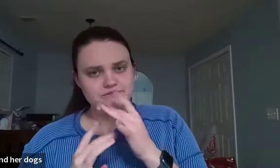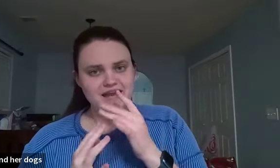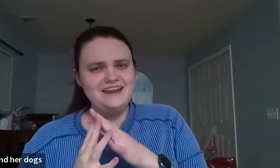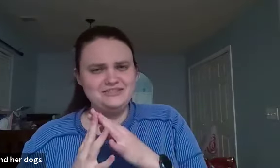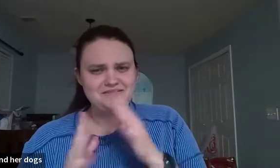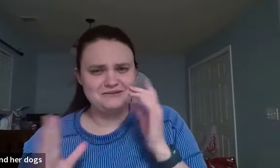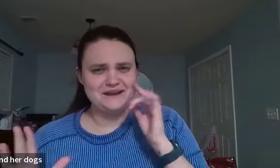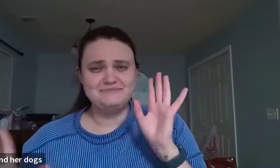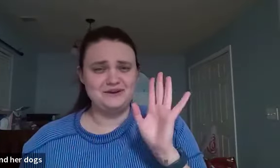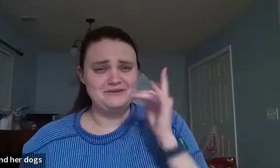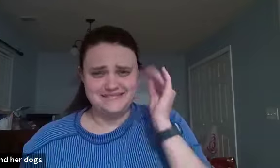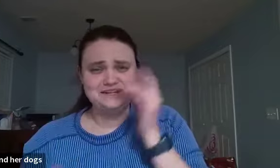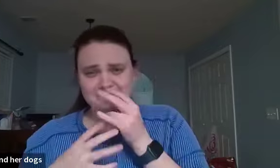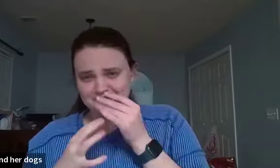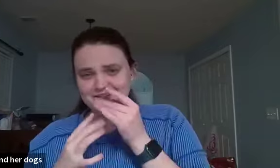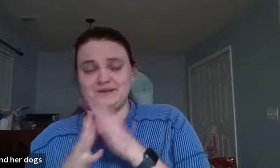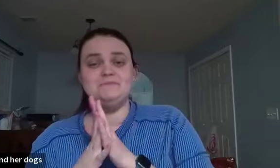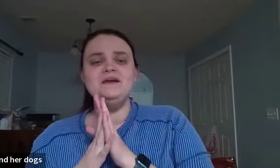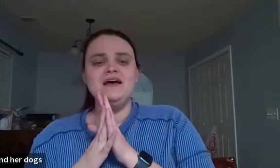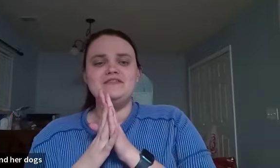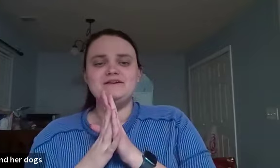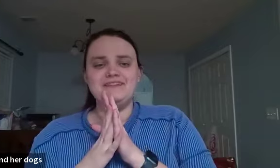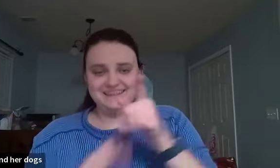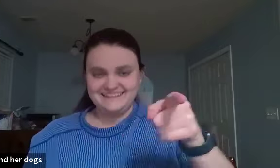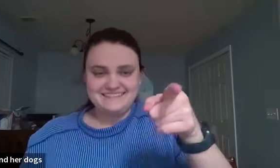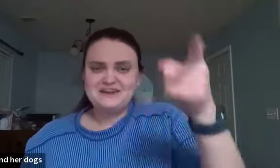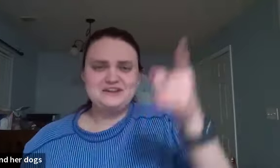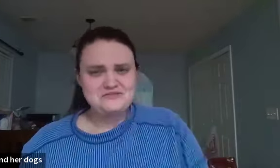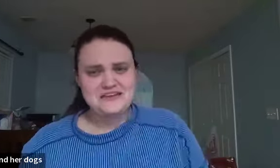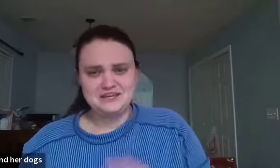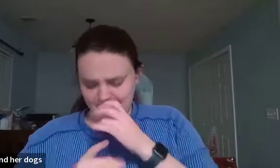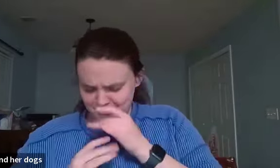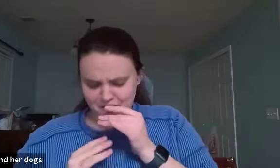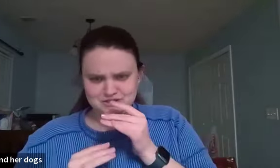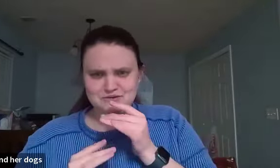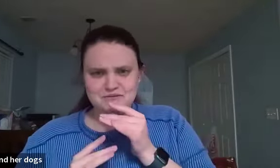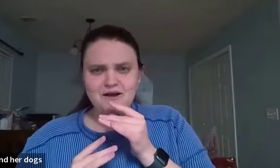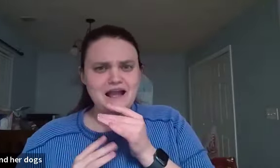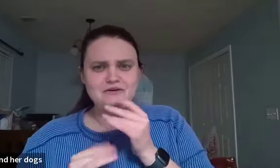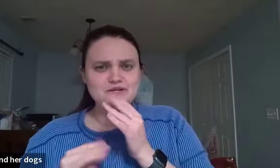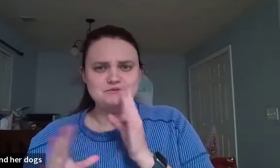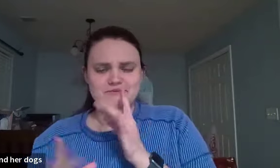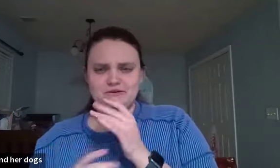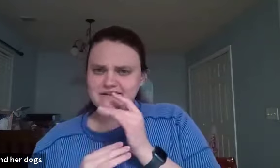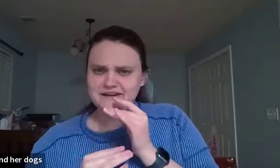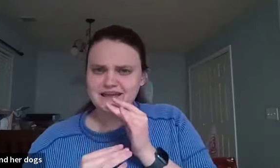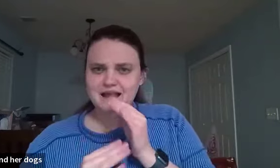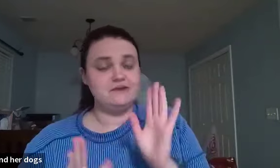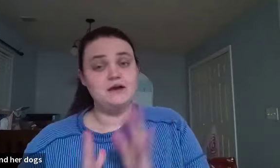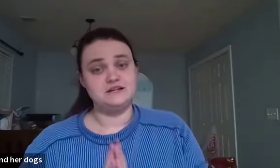flute. I didn't think for a minute. I'm sorry. I was sitting here literally doing it. They're like, there you go. Thank you. I knew I was doing it wrong. I don't know which one I'm doing. Clarinet. I was